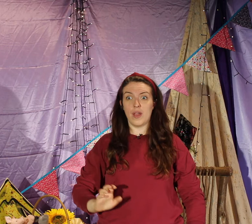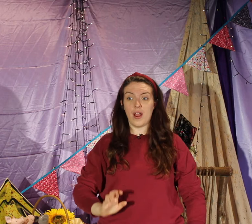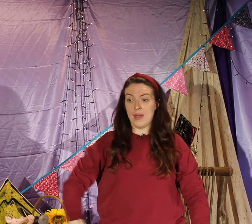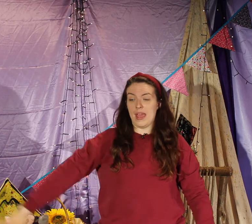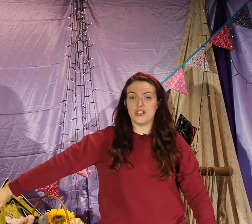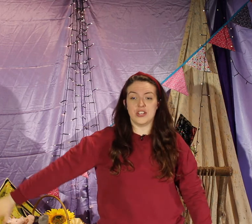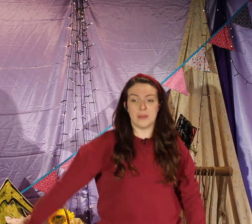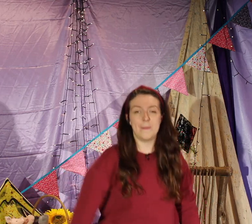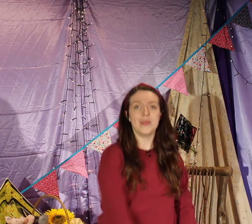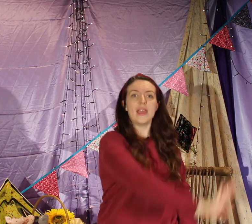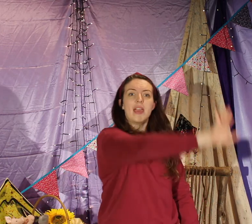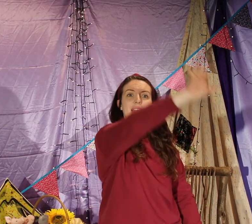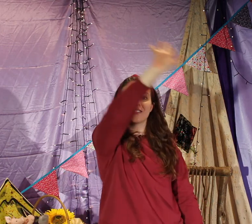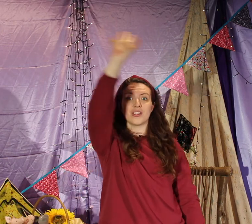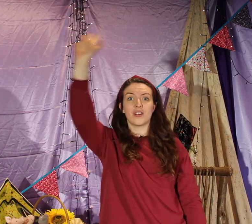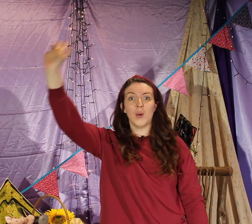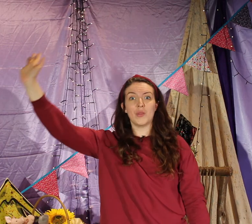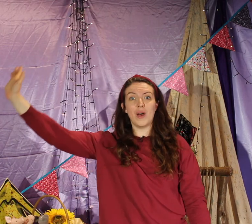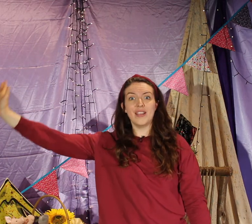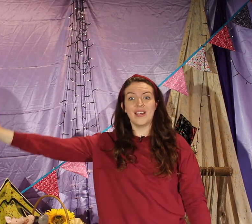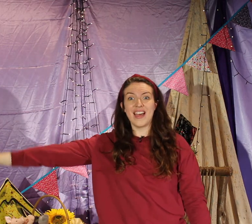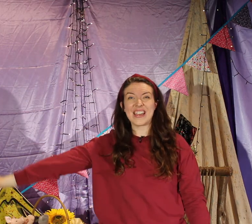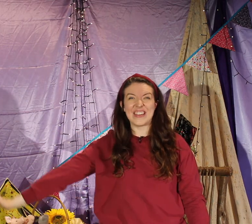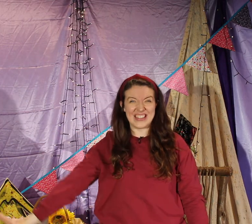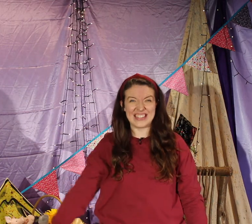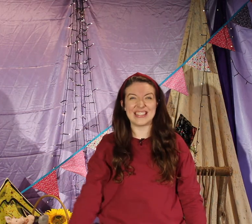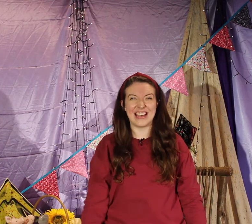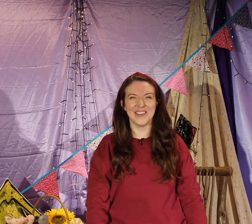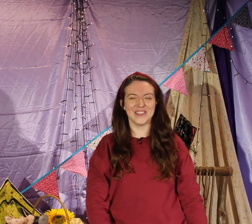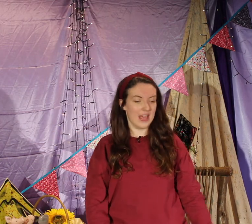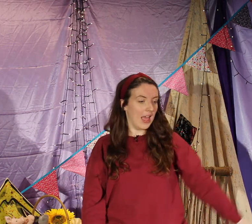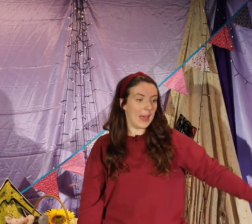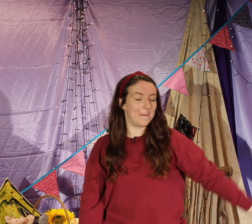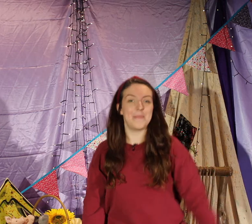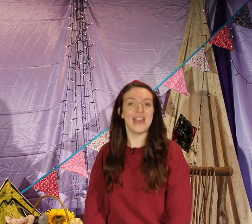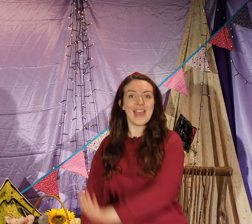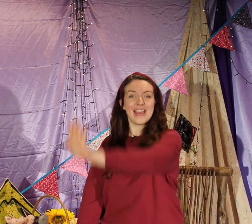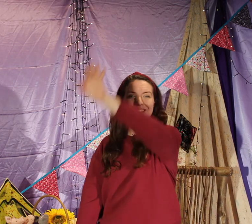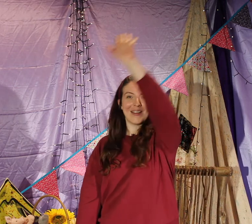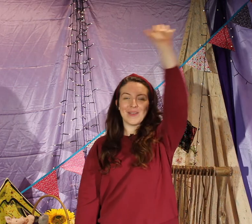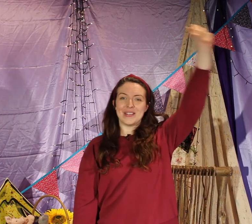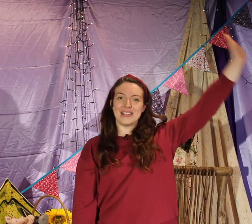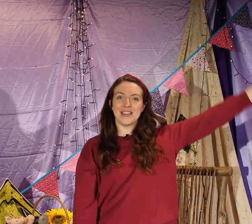arm and she does a big circle with one. Good stuff. A big circle with the other